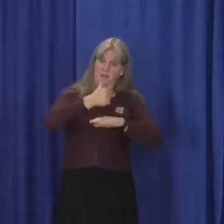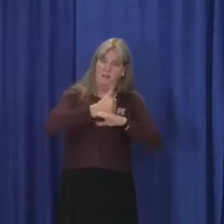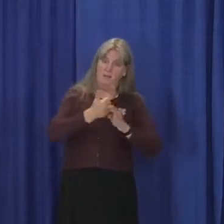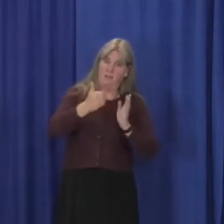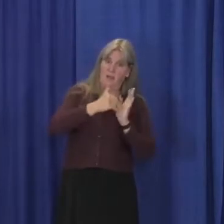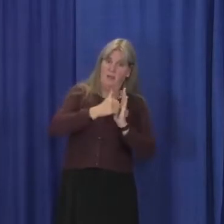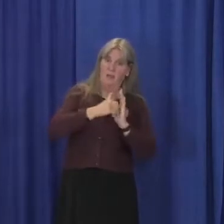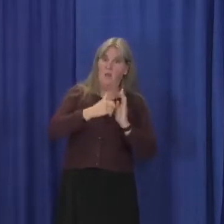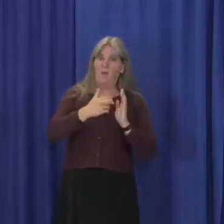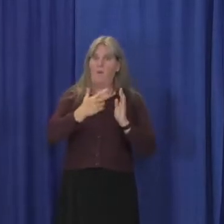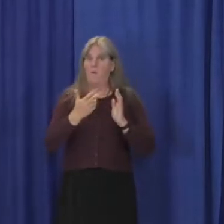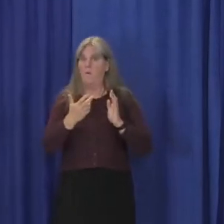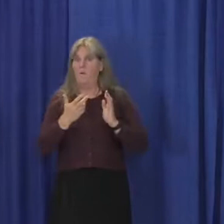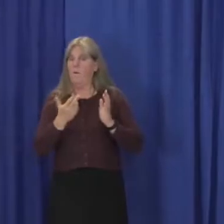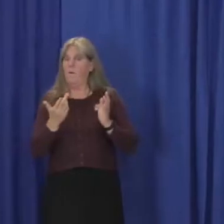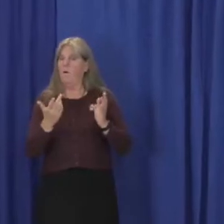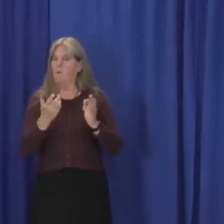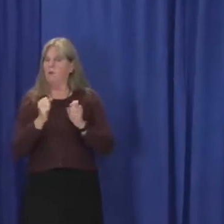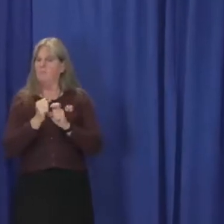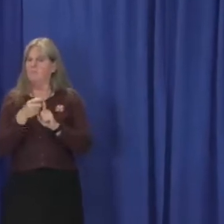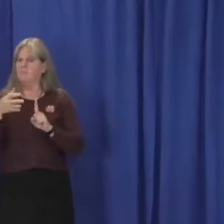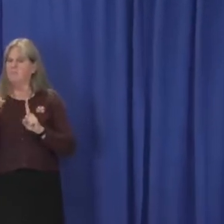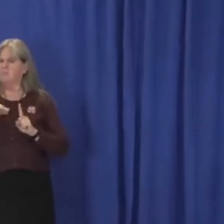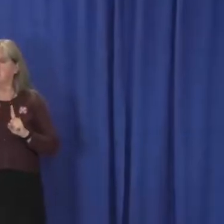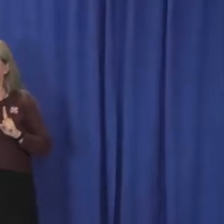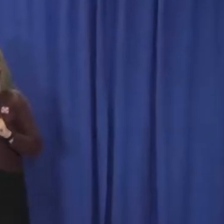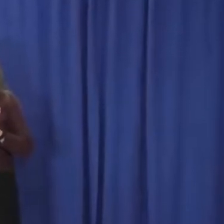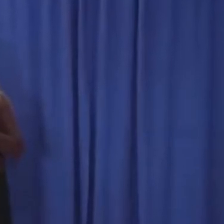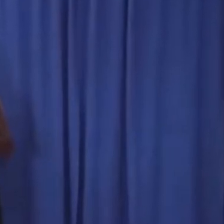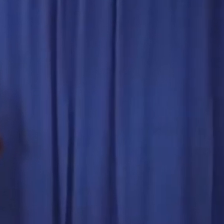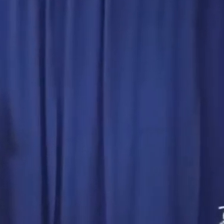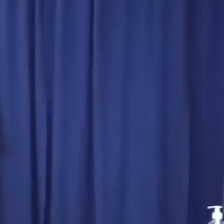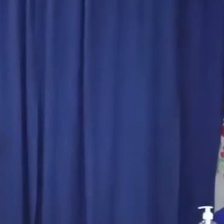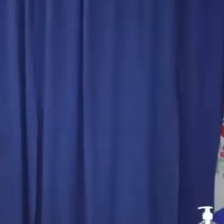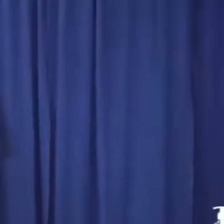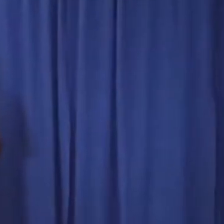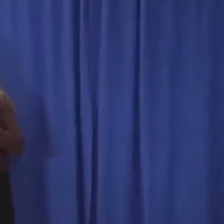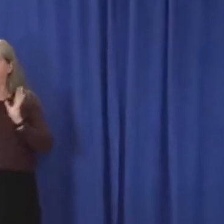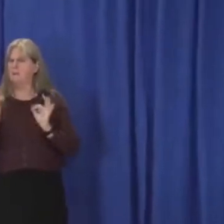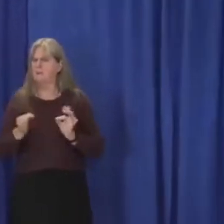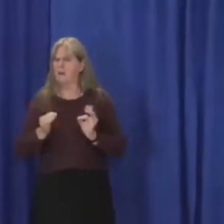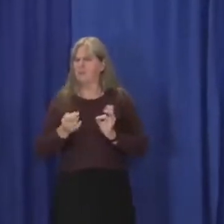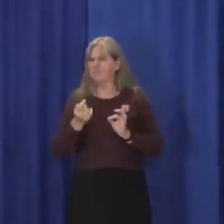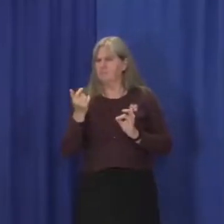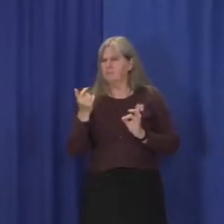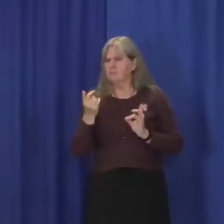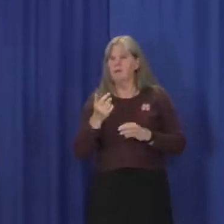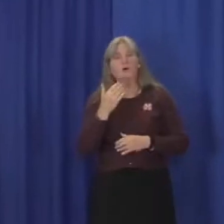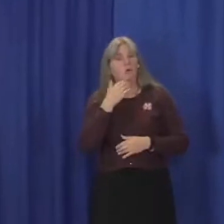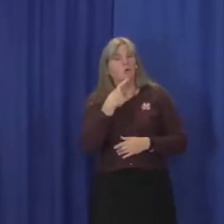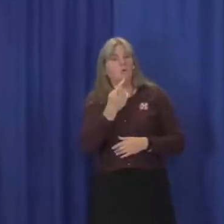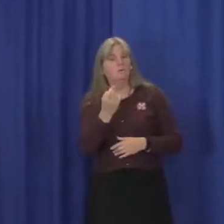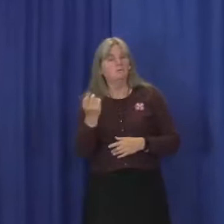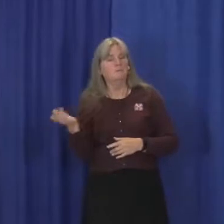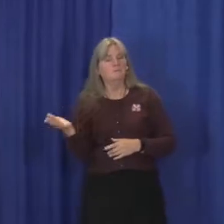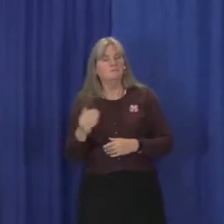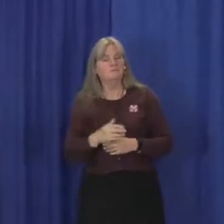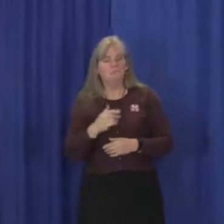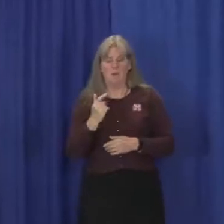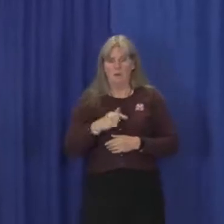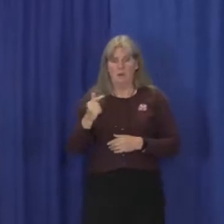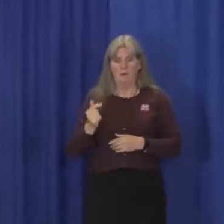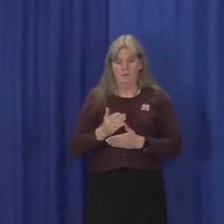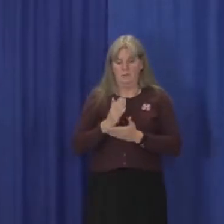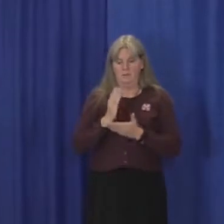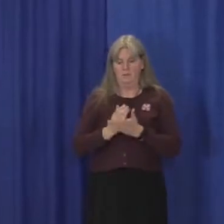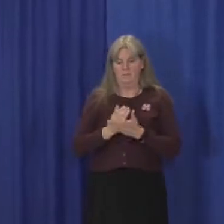wave, or? Yeah, just a bit more on the kind of reasoning for lifting this, please. Great question. Our government is ending